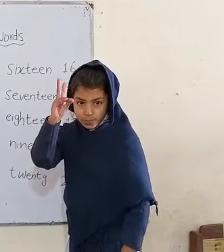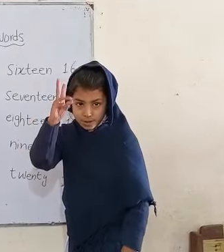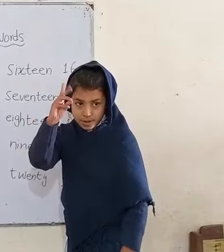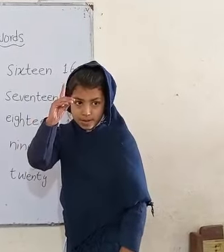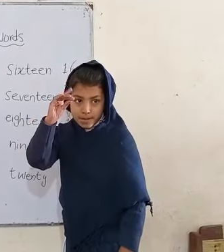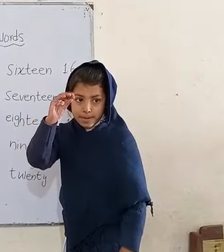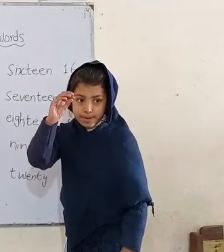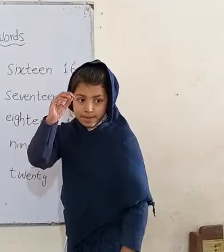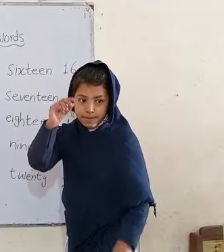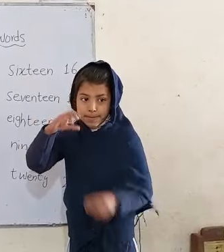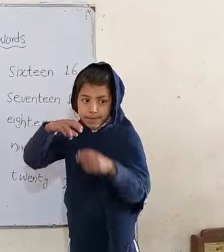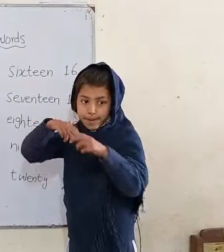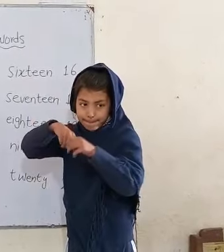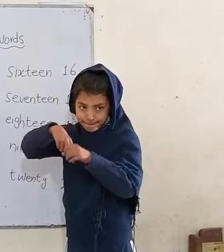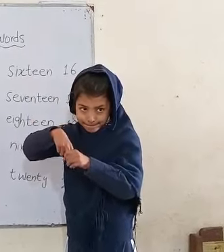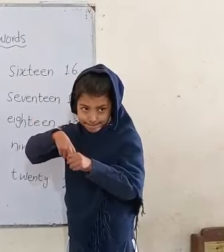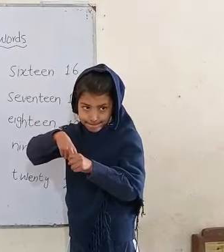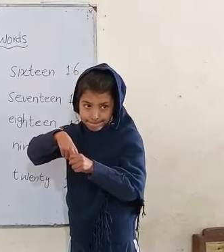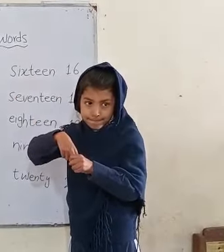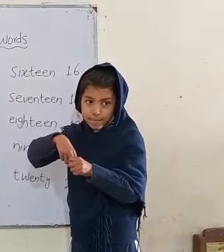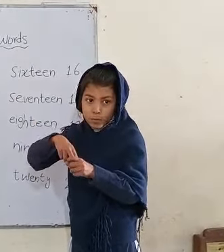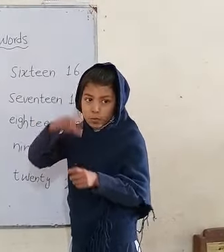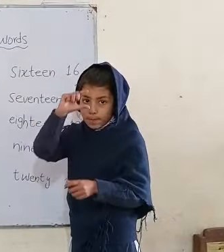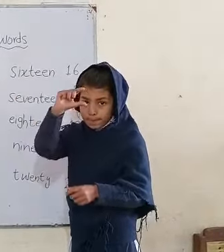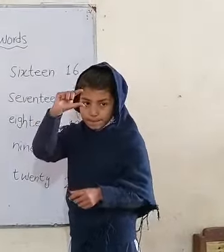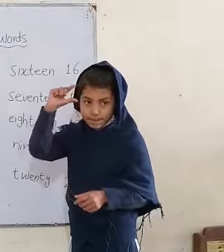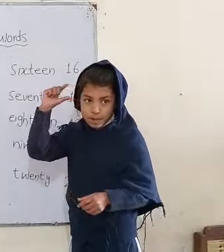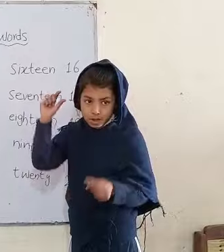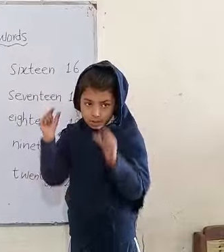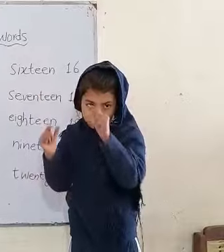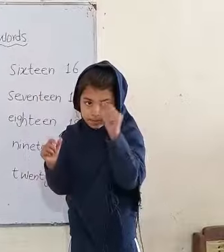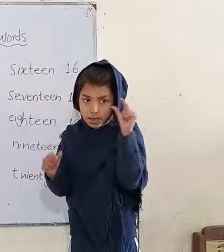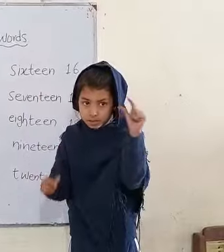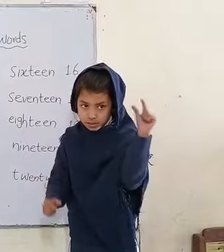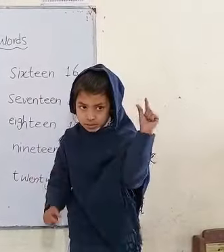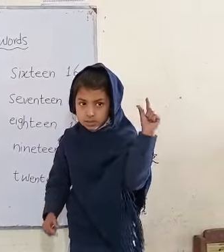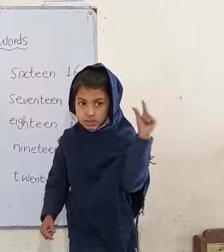counting in words.